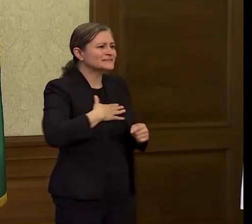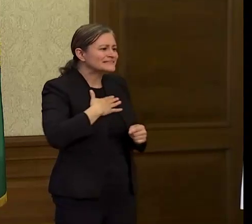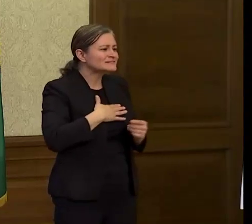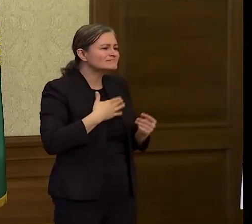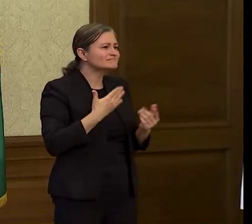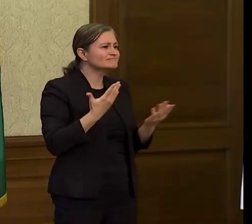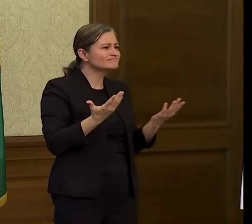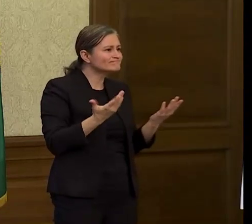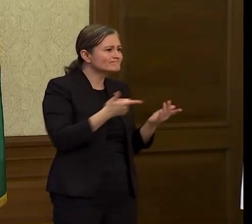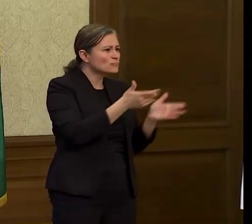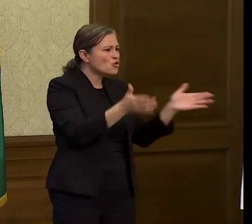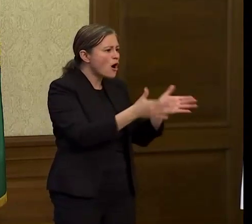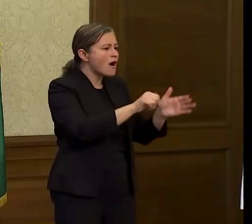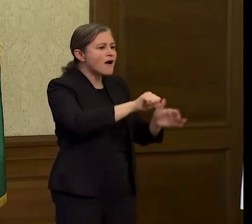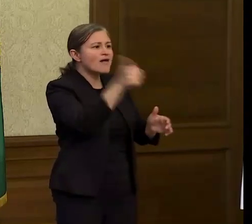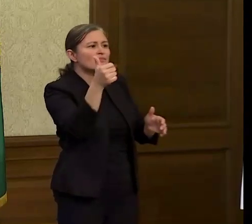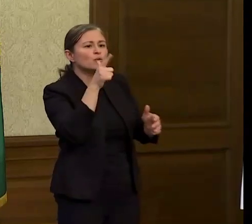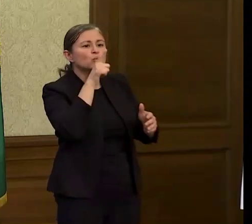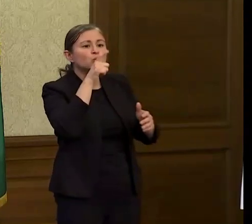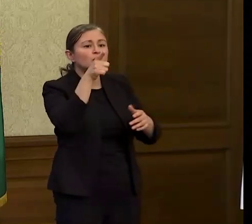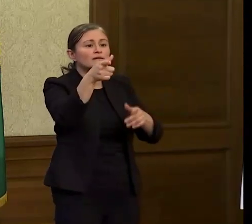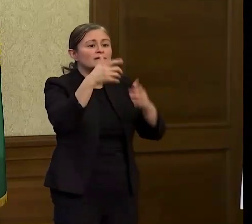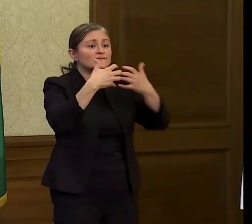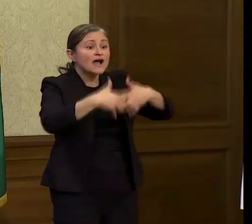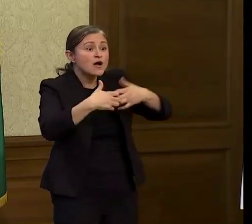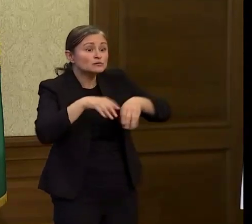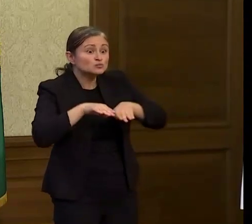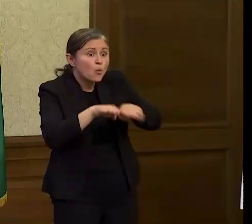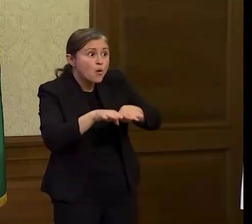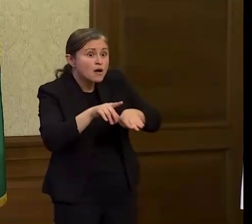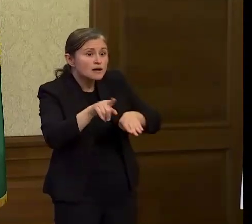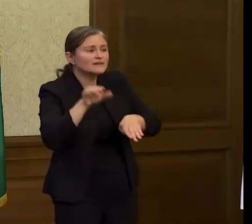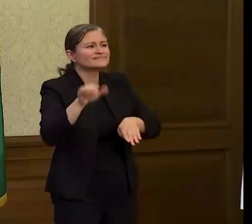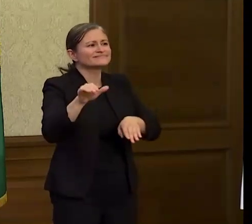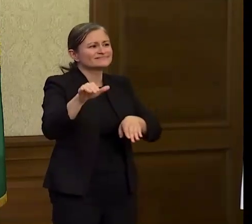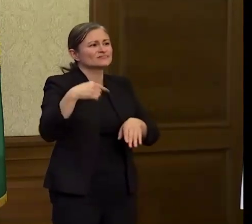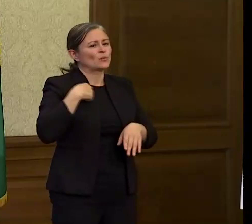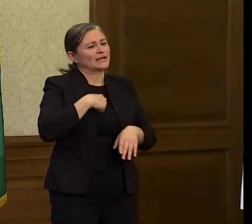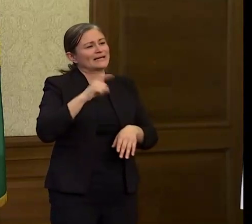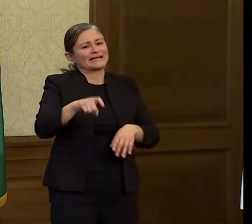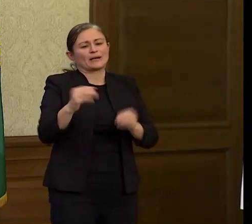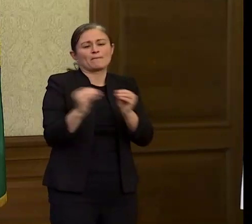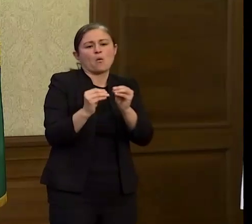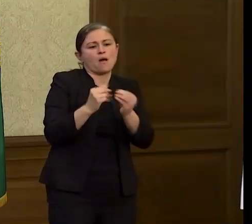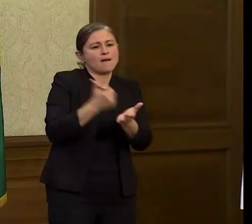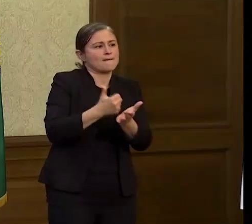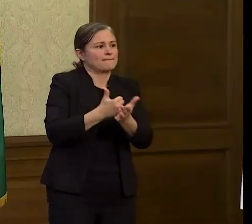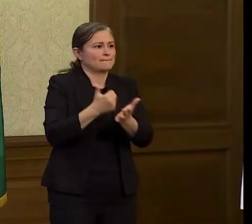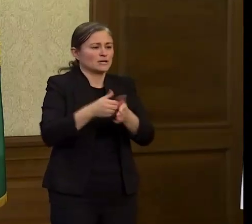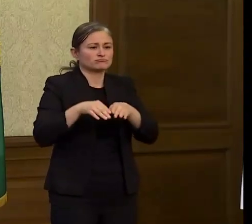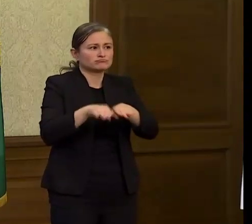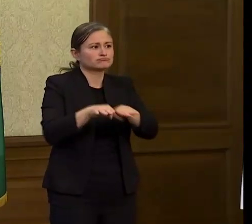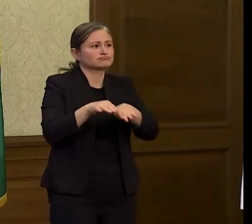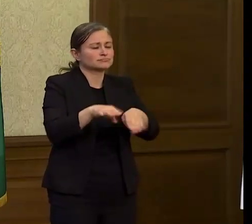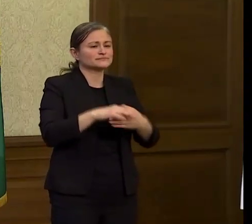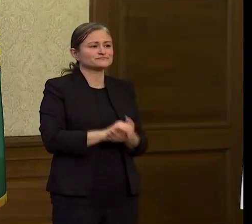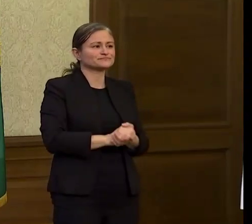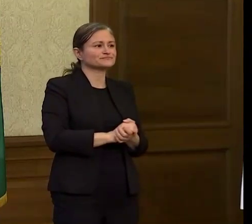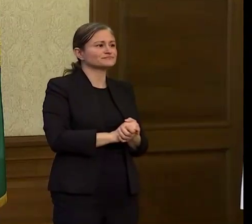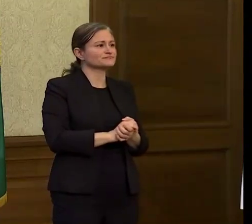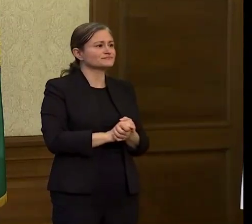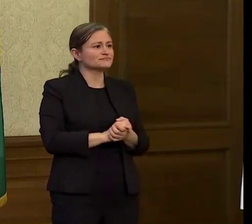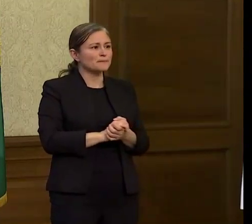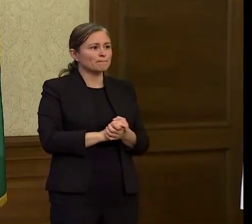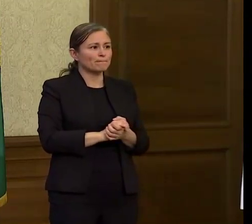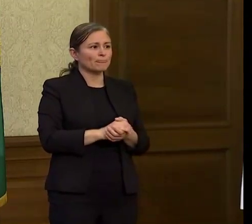products. Look, we need manufacturers to make a few less trinkets and cup holders and toys, as